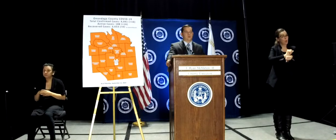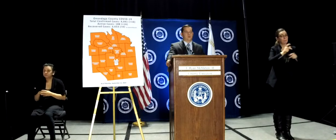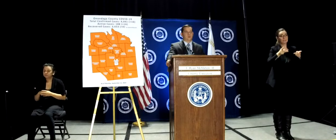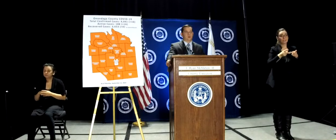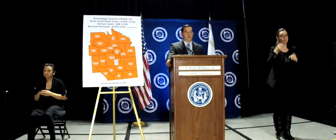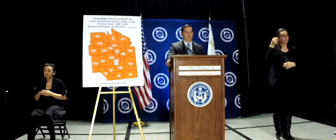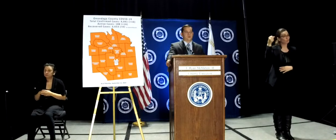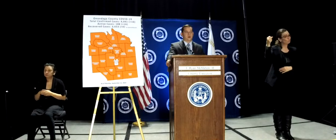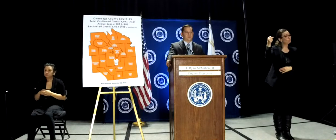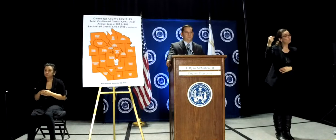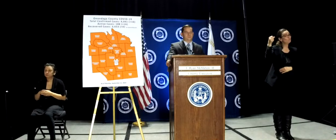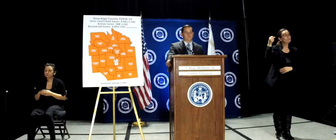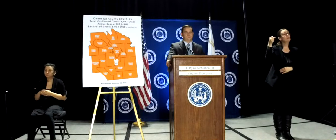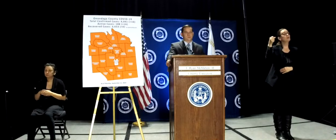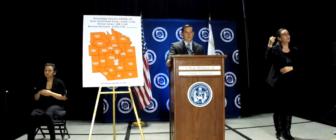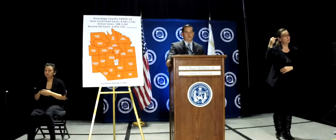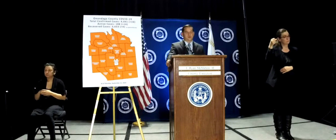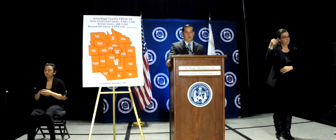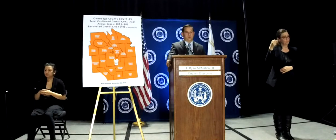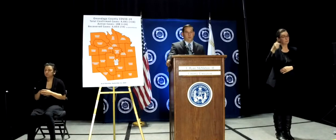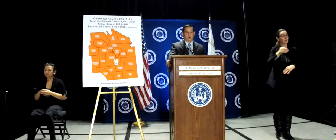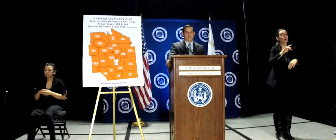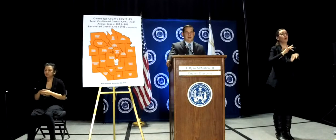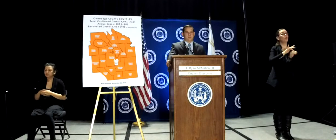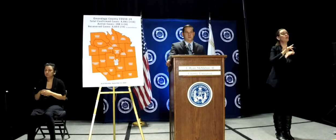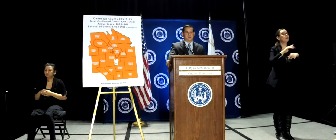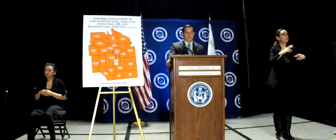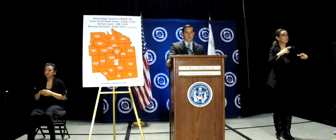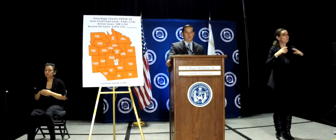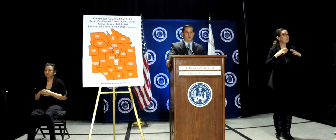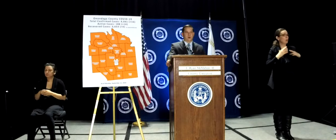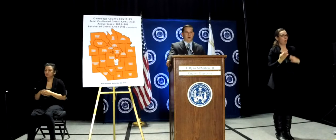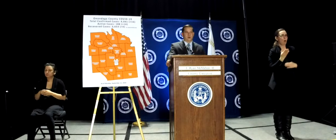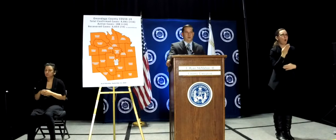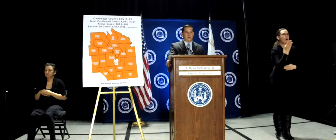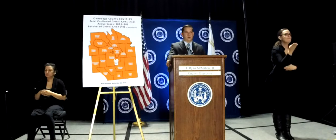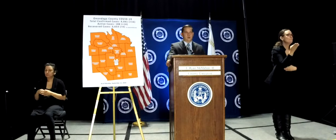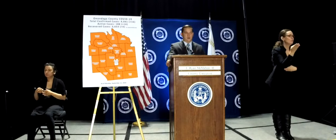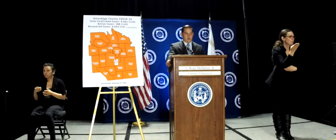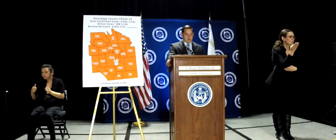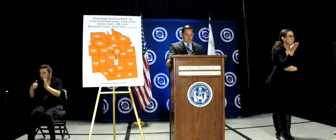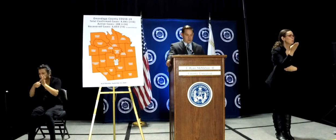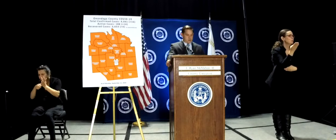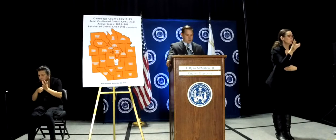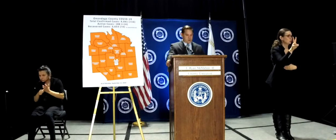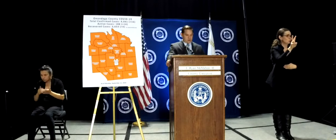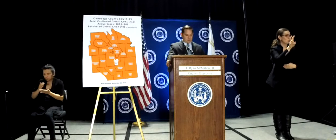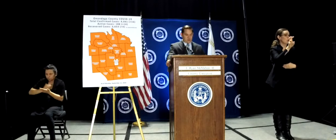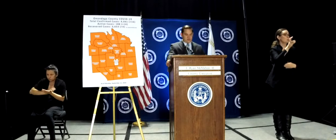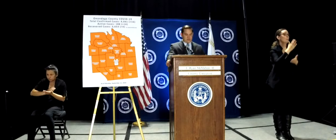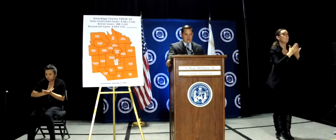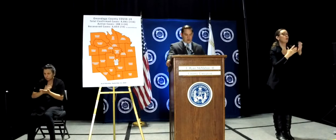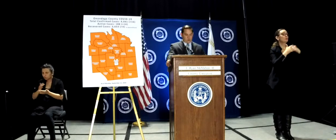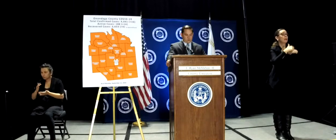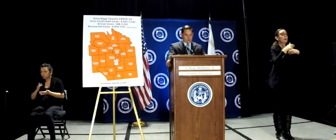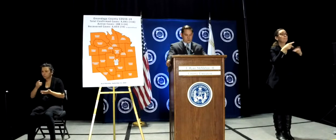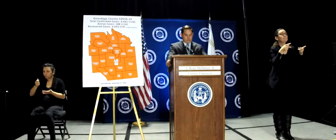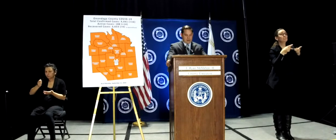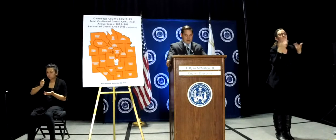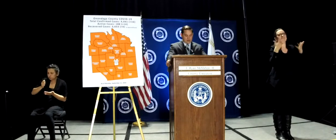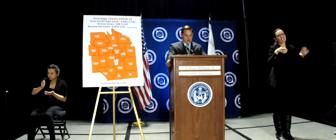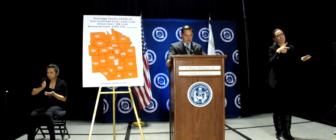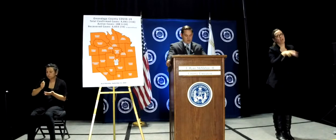had through via early retirement, and the 200 part-time positions that we had already cut the